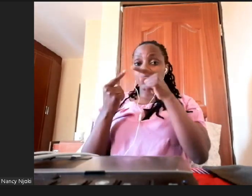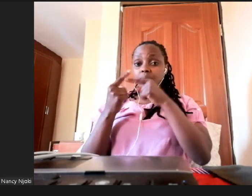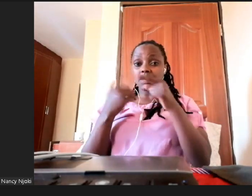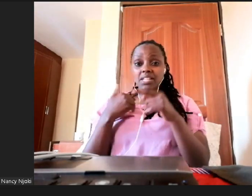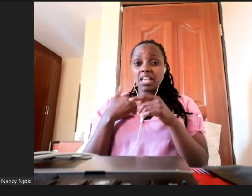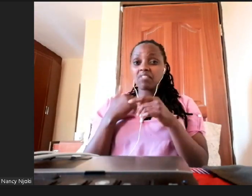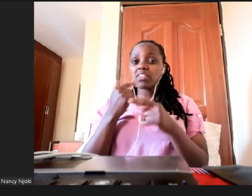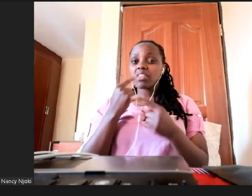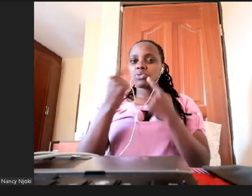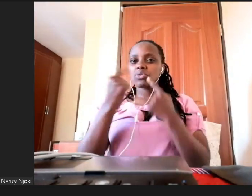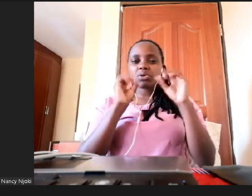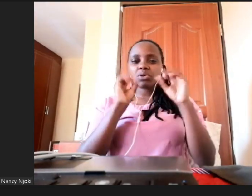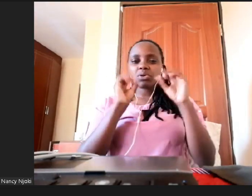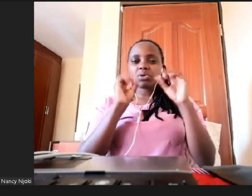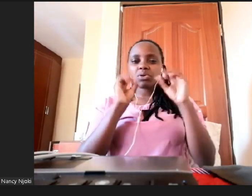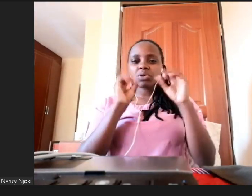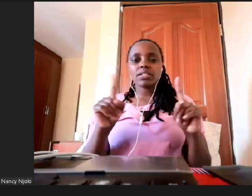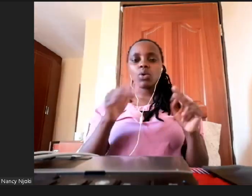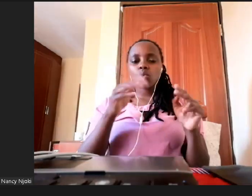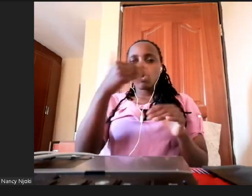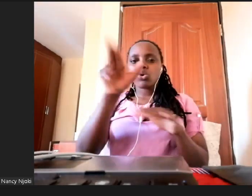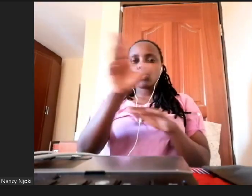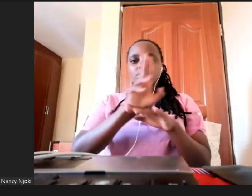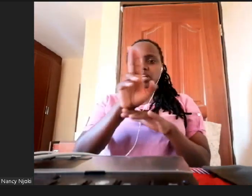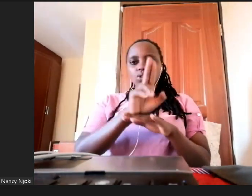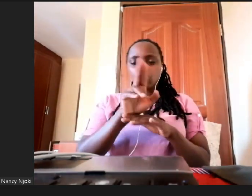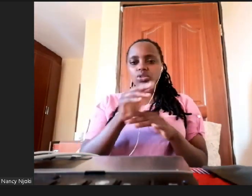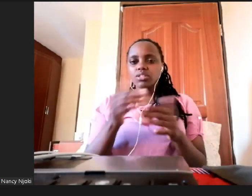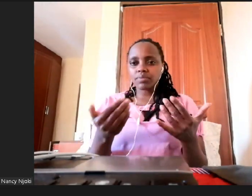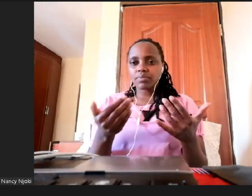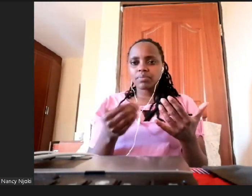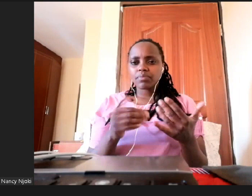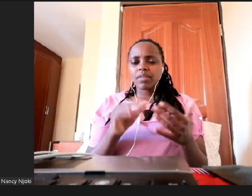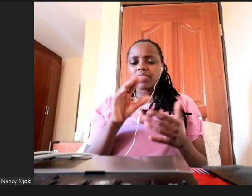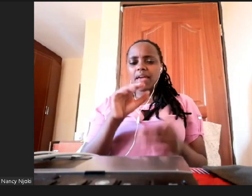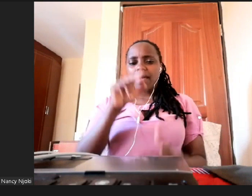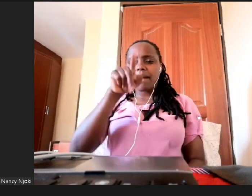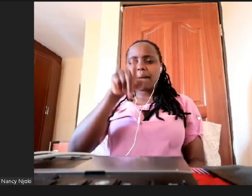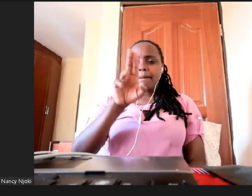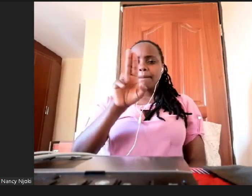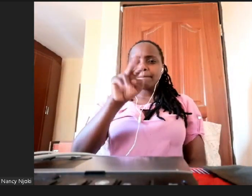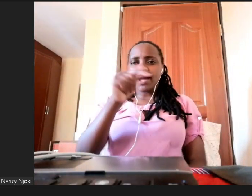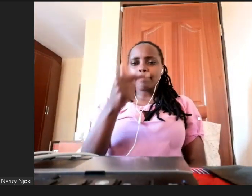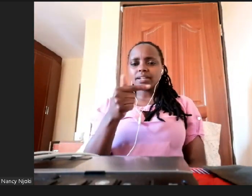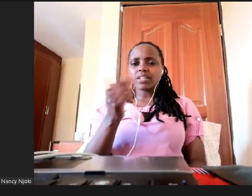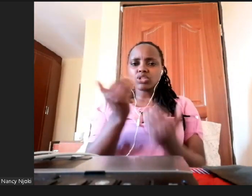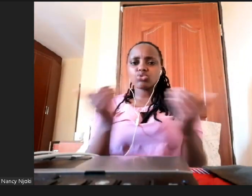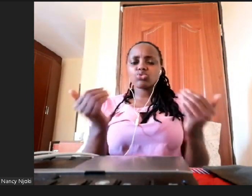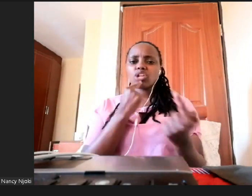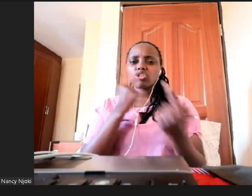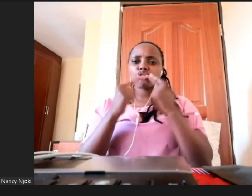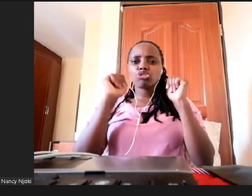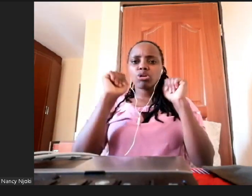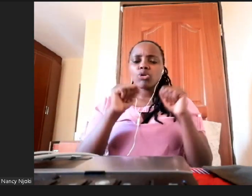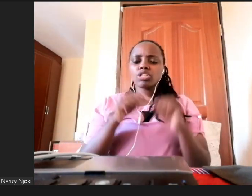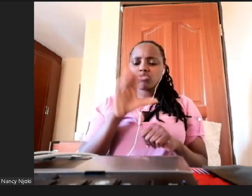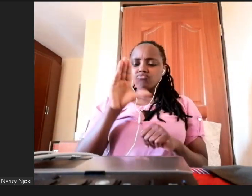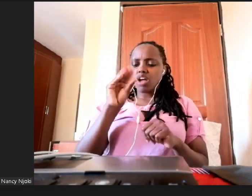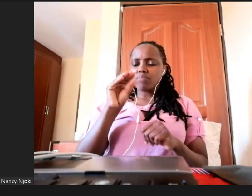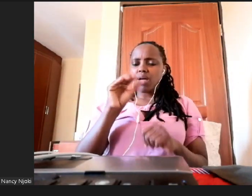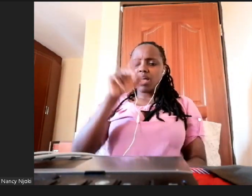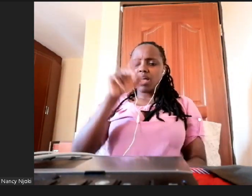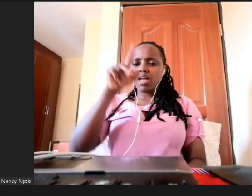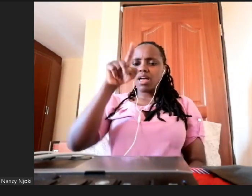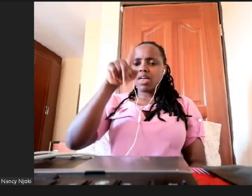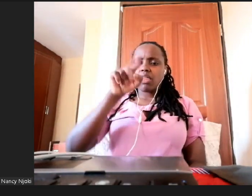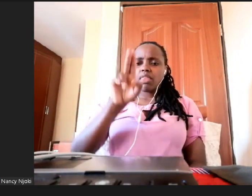this. But we would normally use the puppets, where the children will be talking through these puppets. And